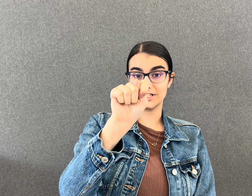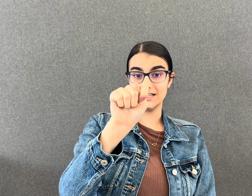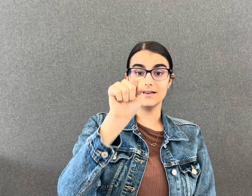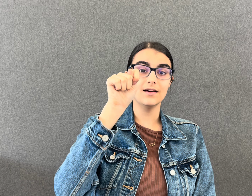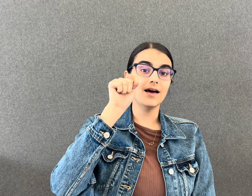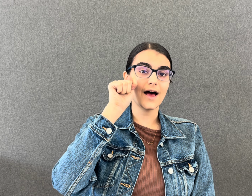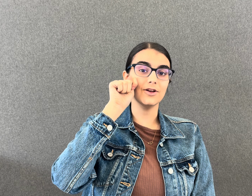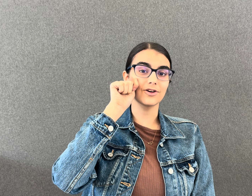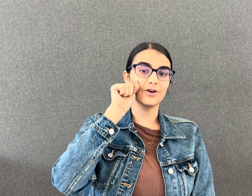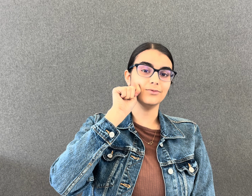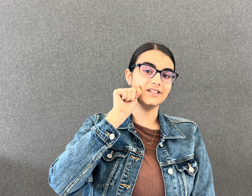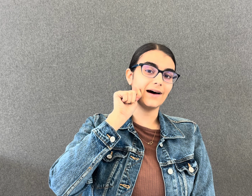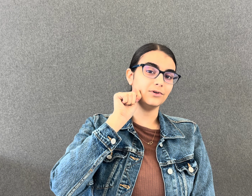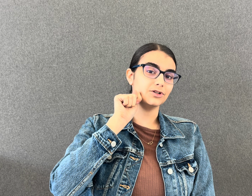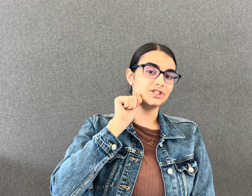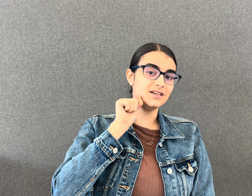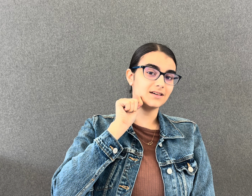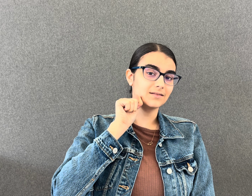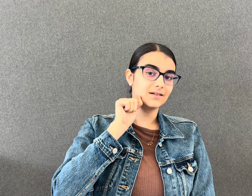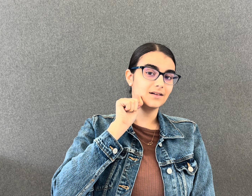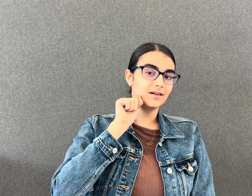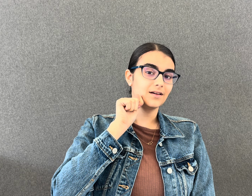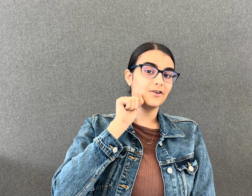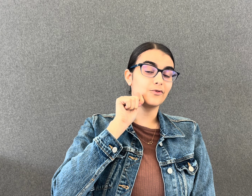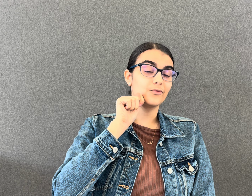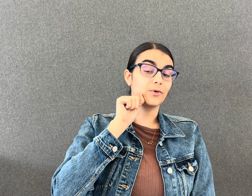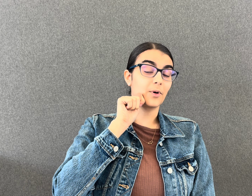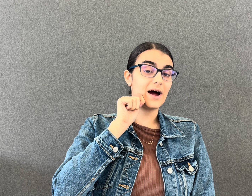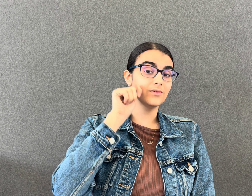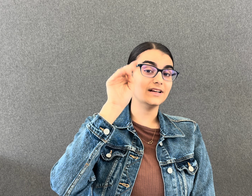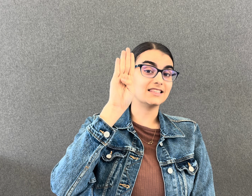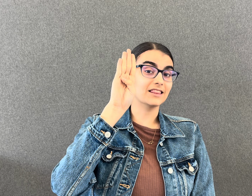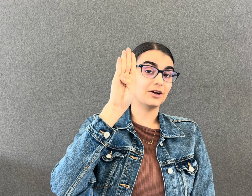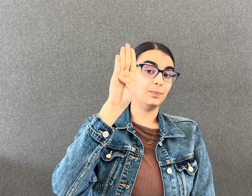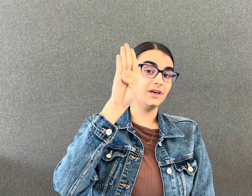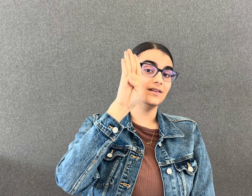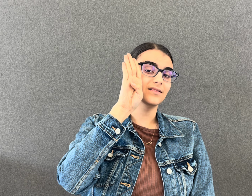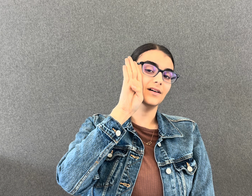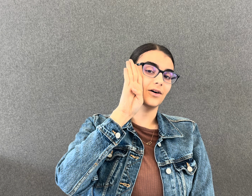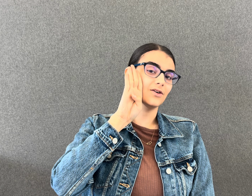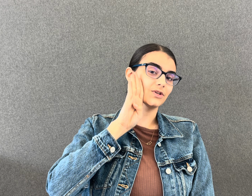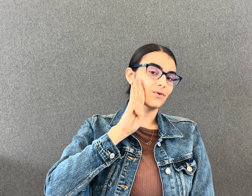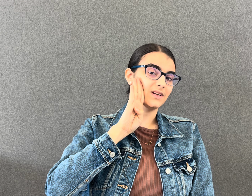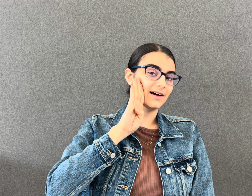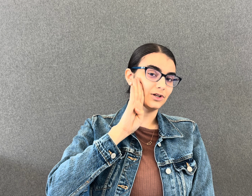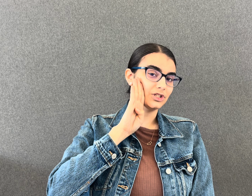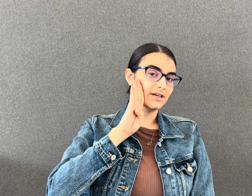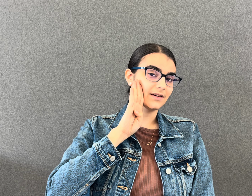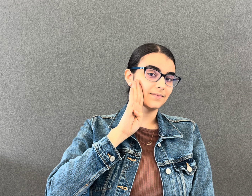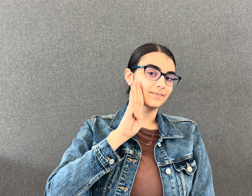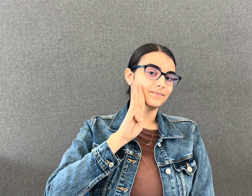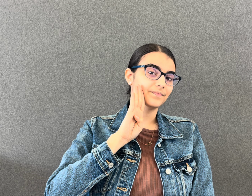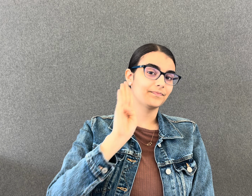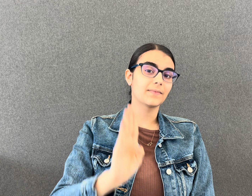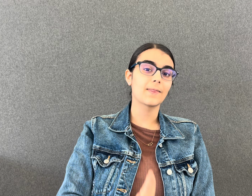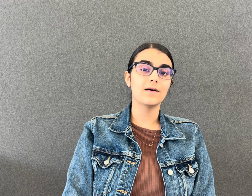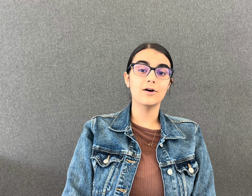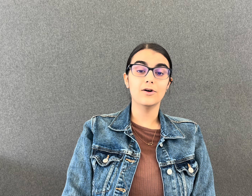T, and you're gonna go down your cheek. For brown, it's the letter B, and also going down your cheek.